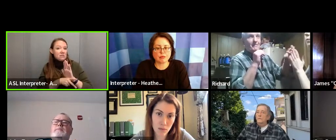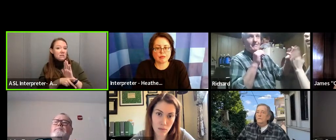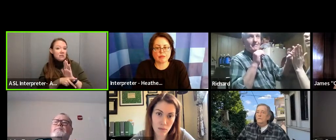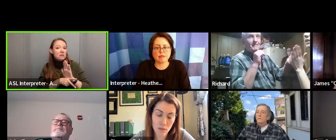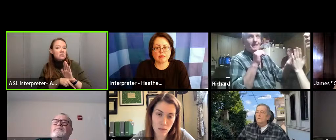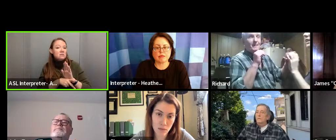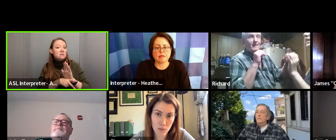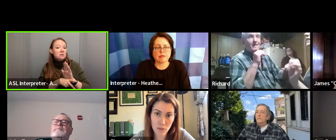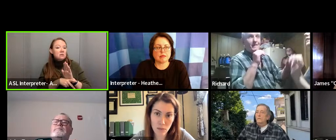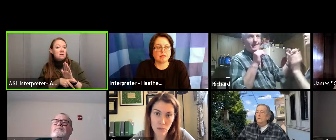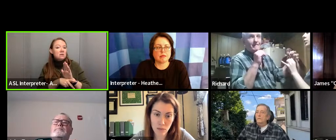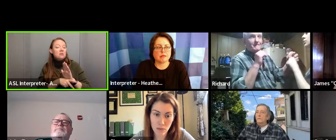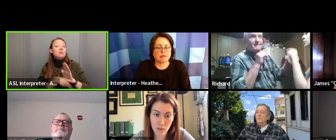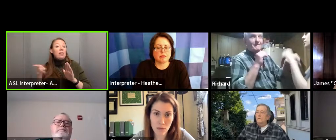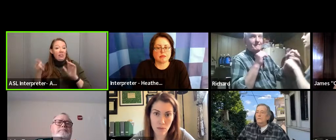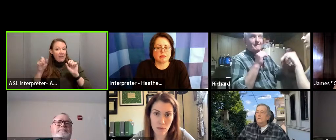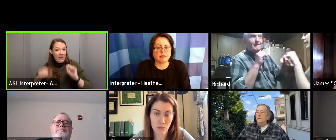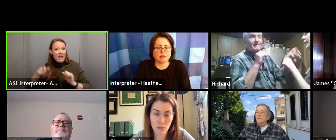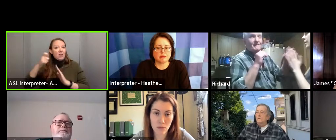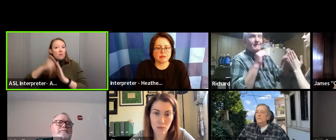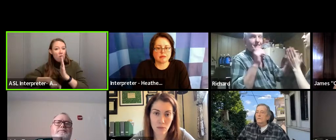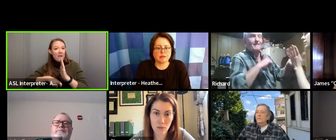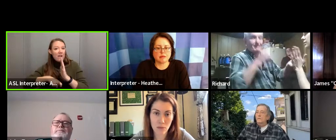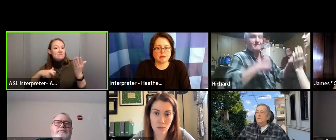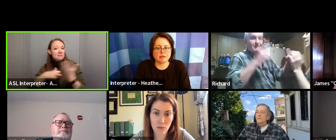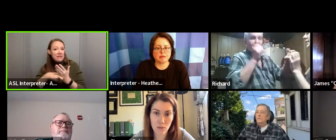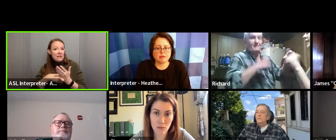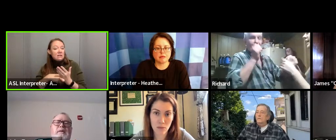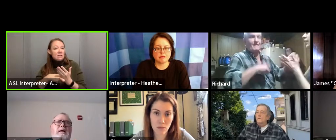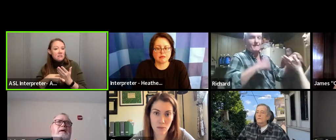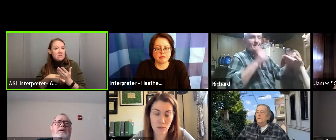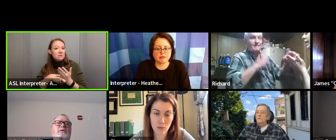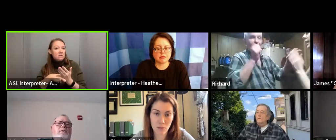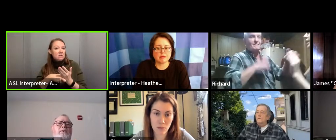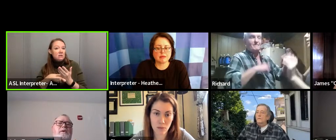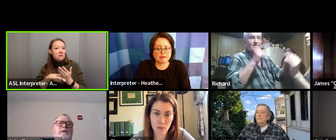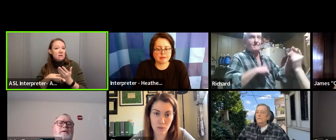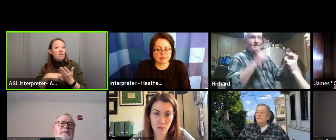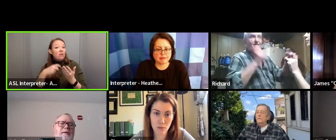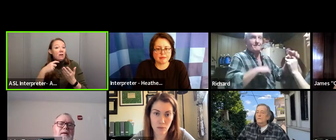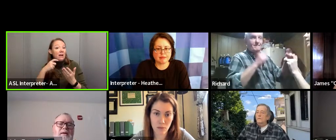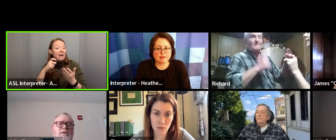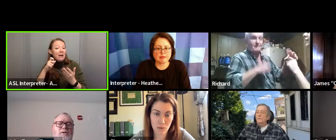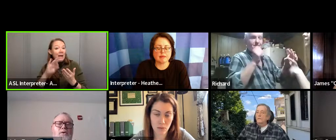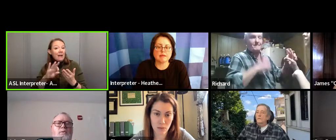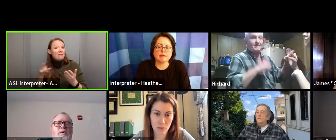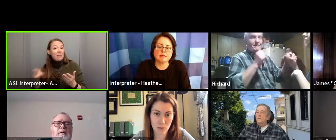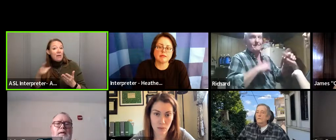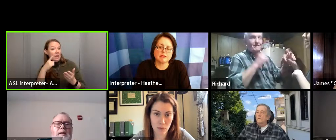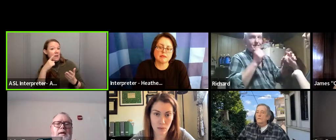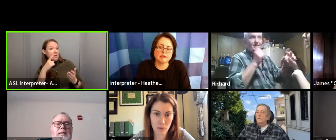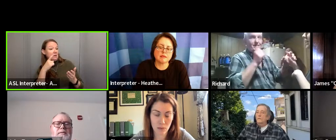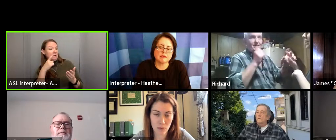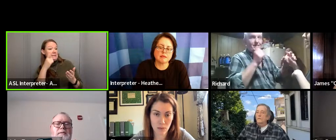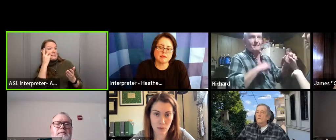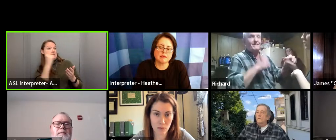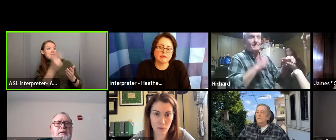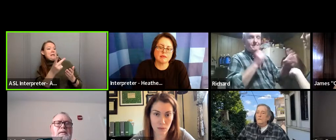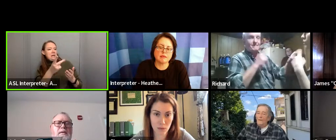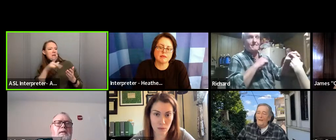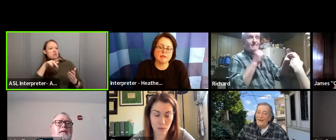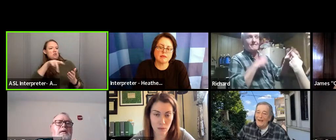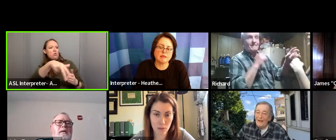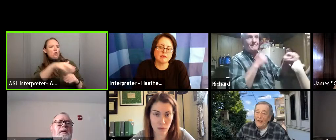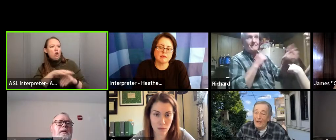are able to write moving violations for the cases where they witness a scooter riding on a sidewalk, for